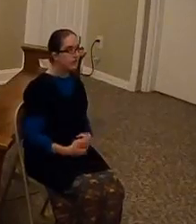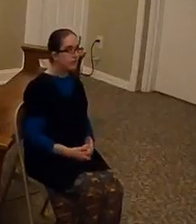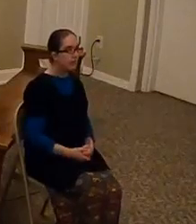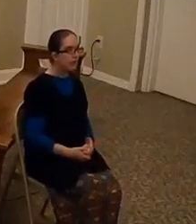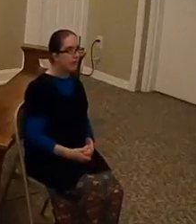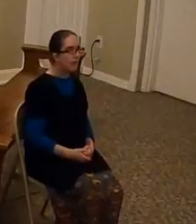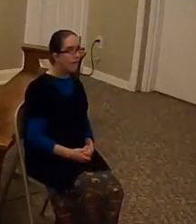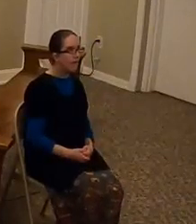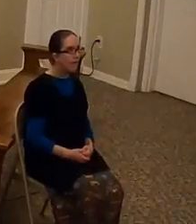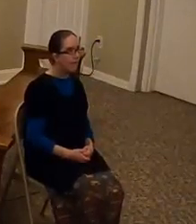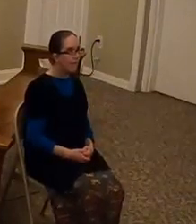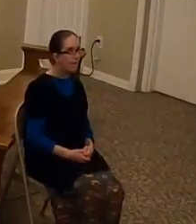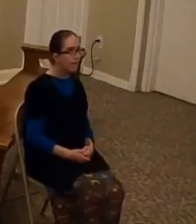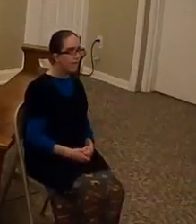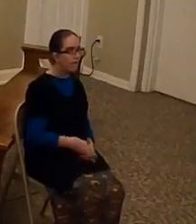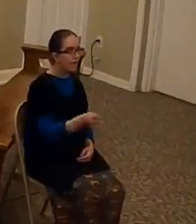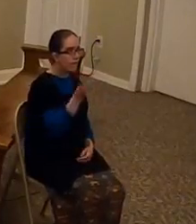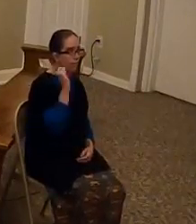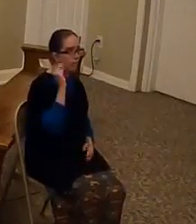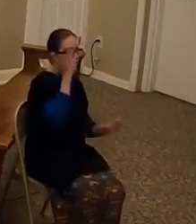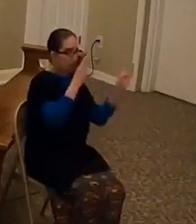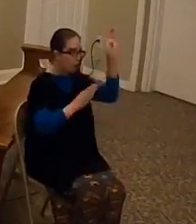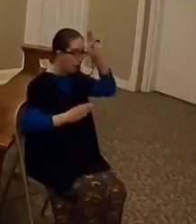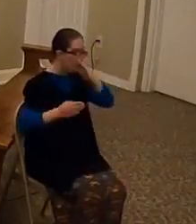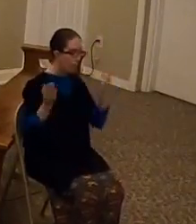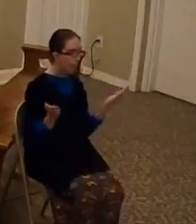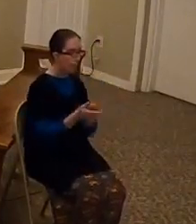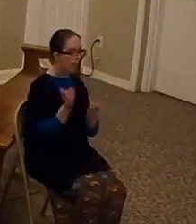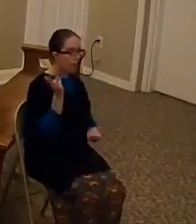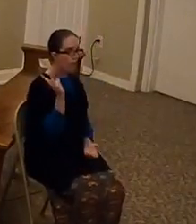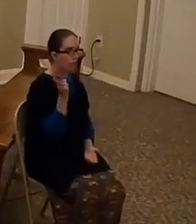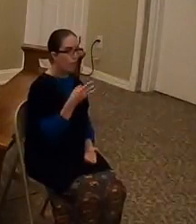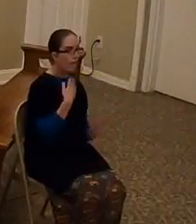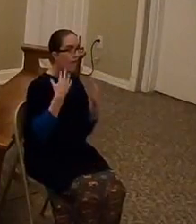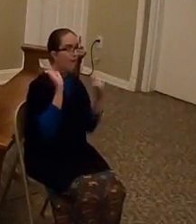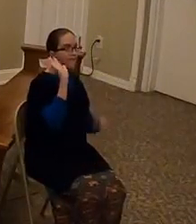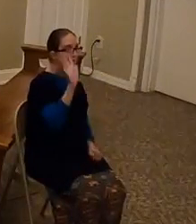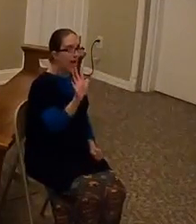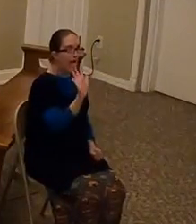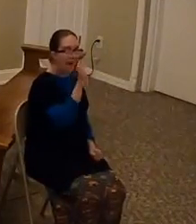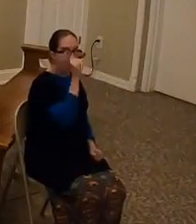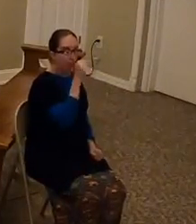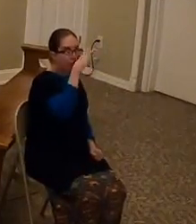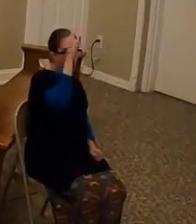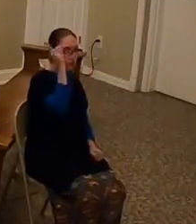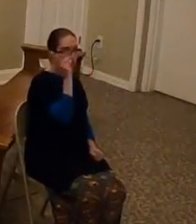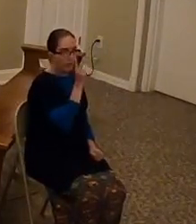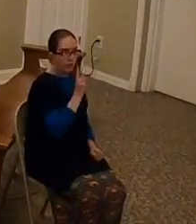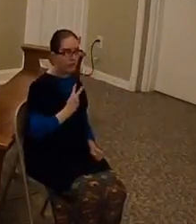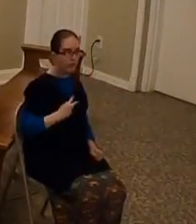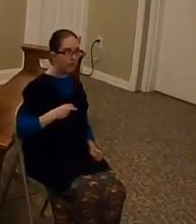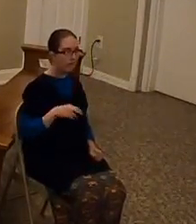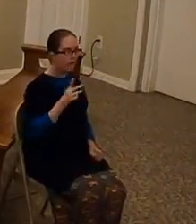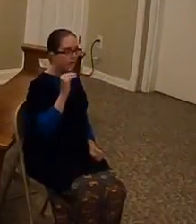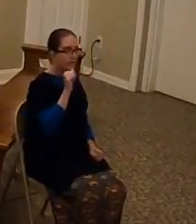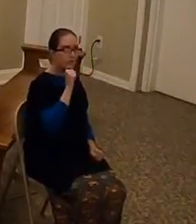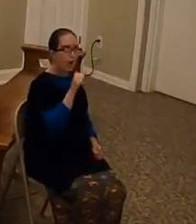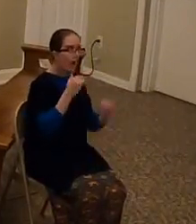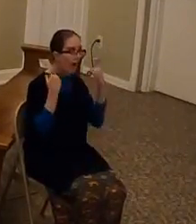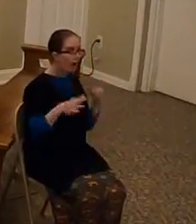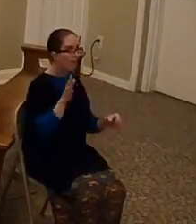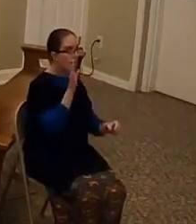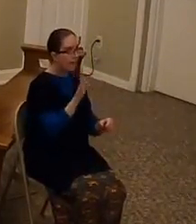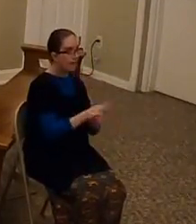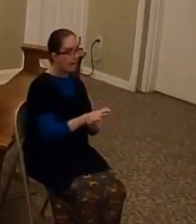Hallelujah. There was a problem here. We had 5 foolish virgins that did not